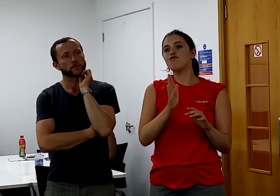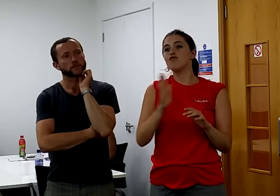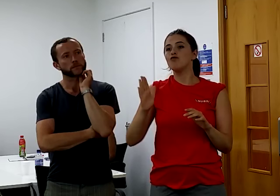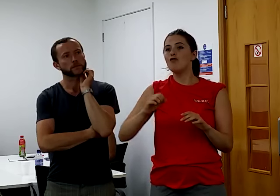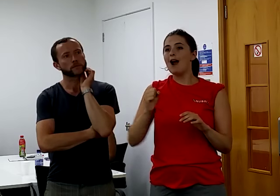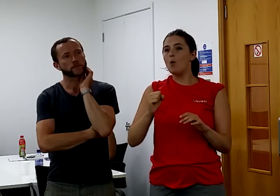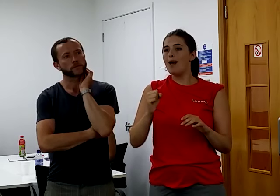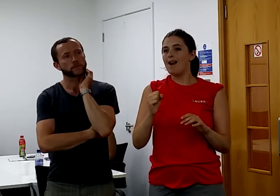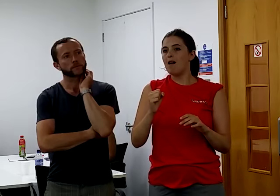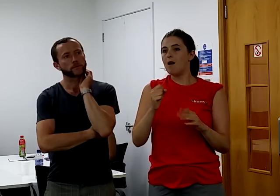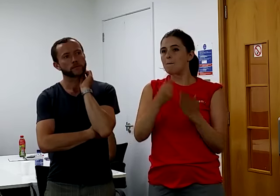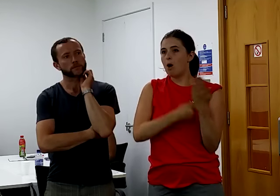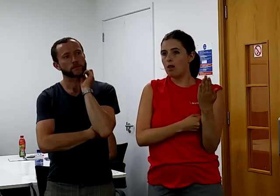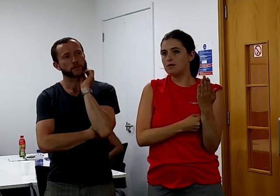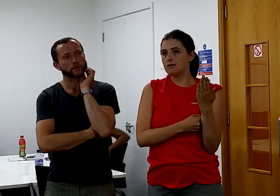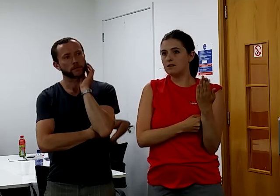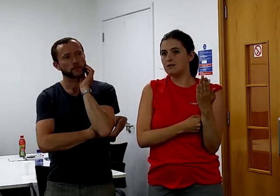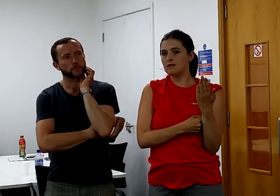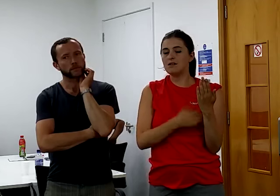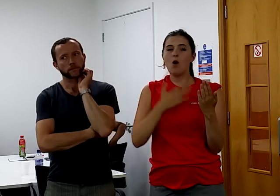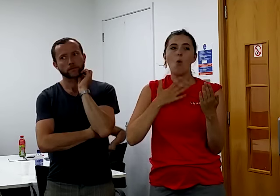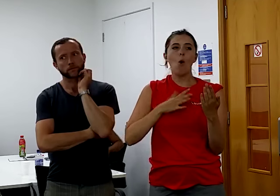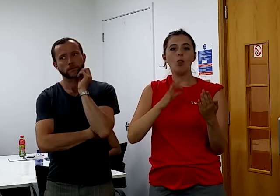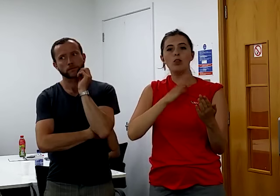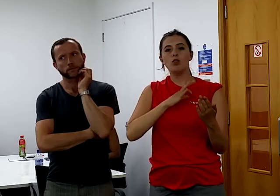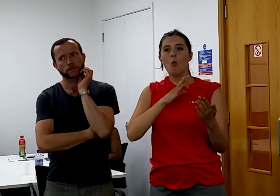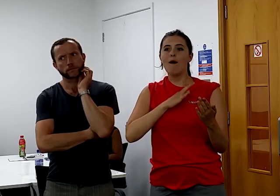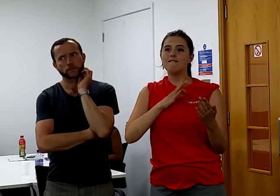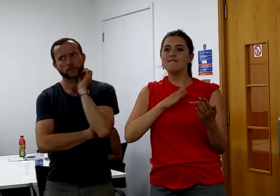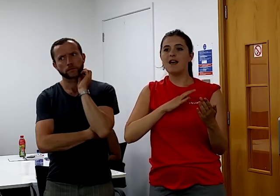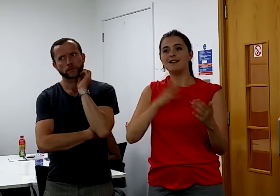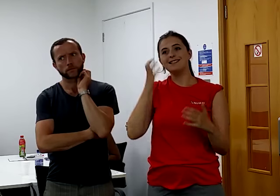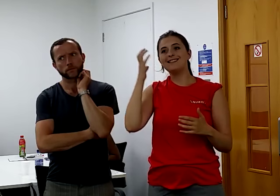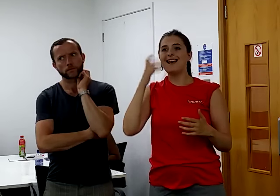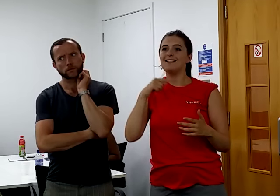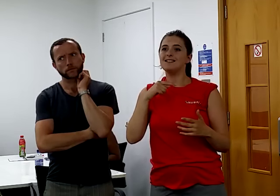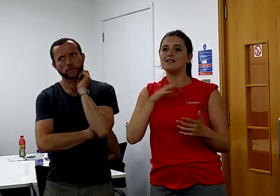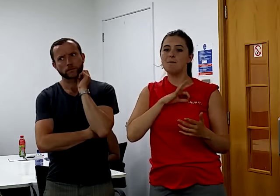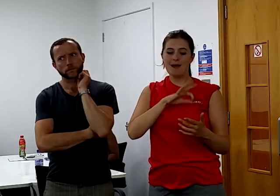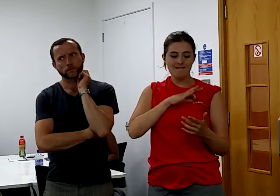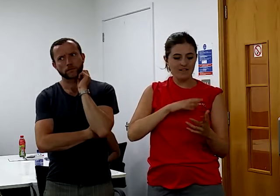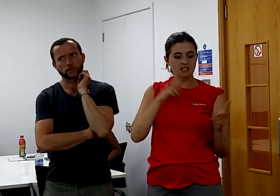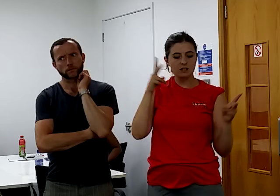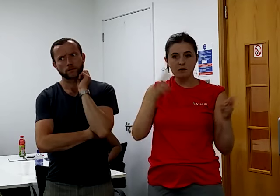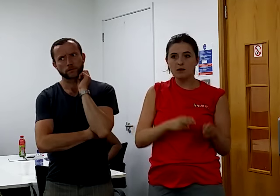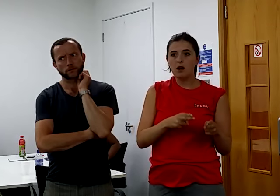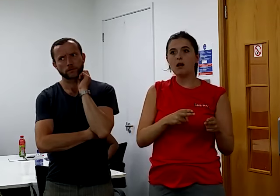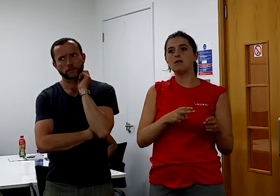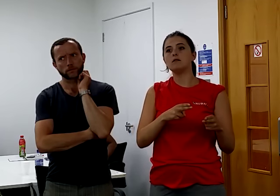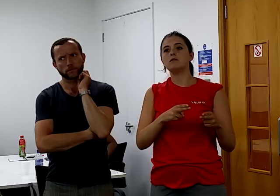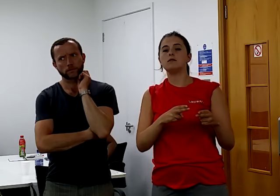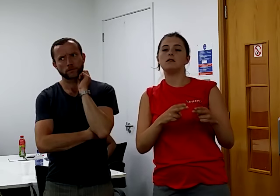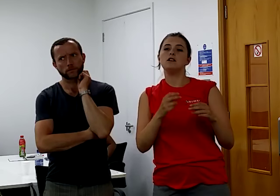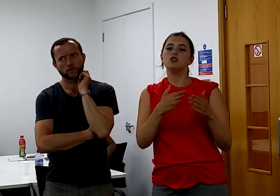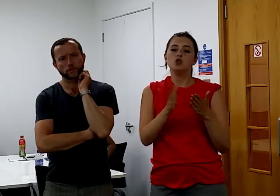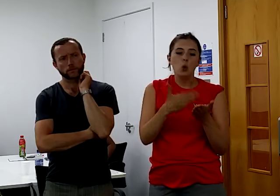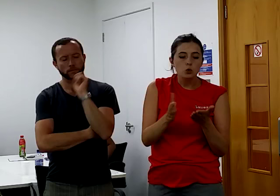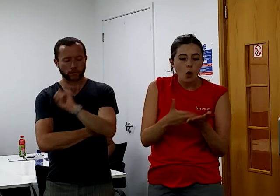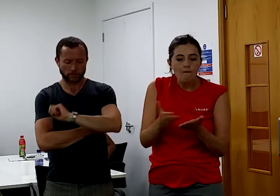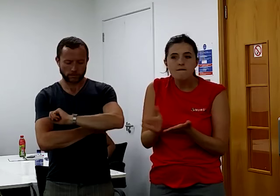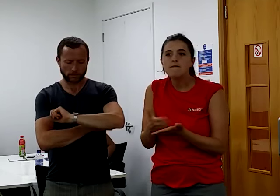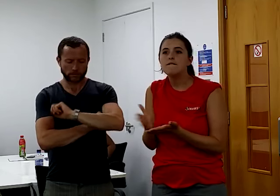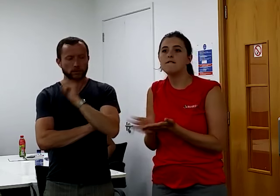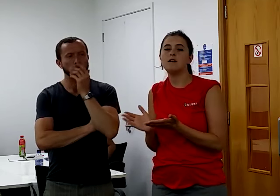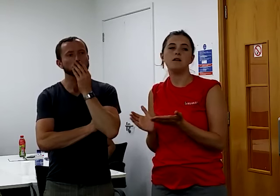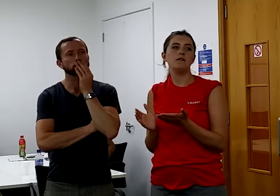welfare state to continue to be privatised, destroyed and dismantled and sold off to the lowest bidder. It's about people who want